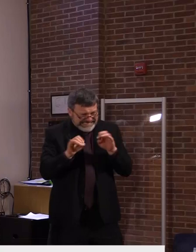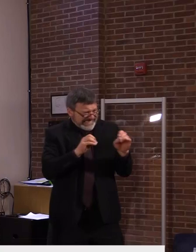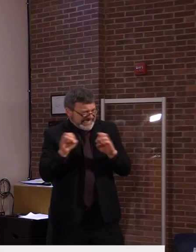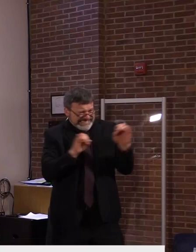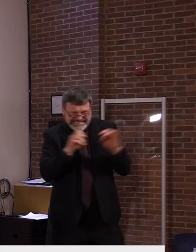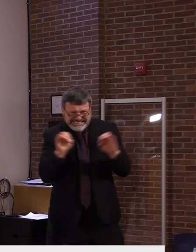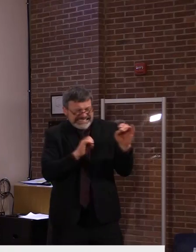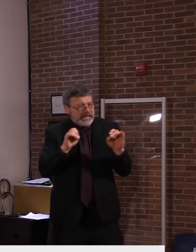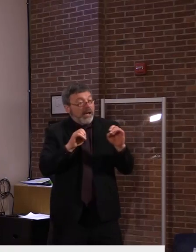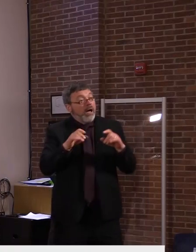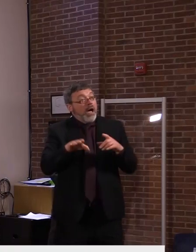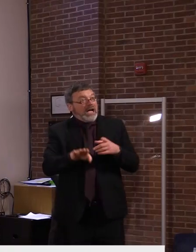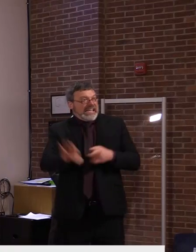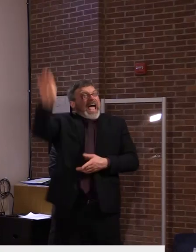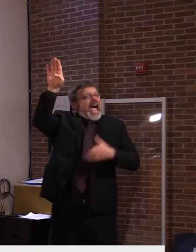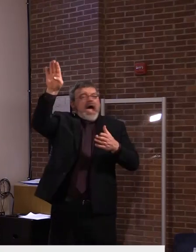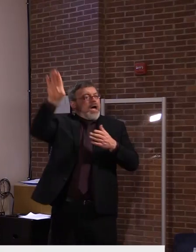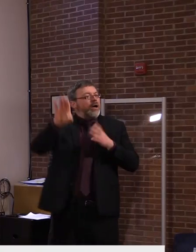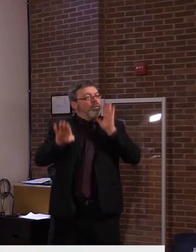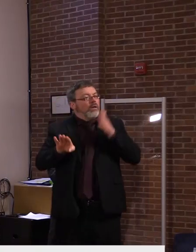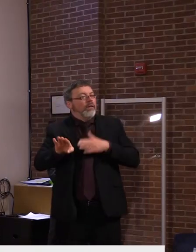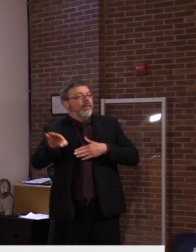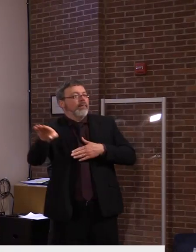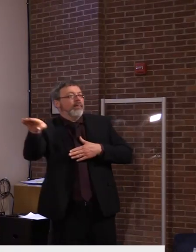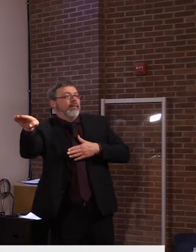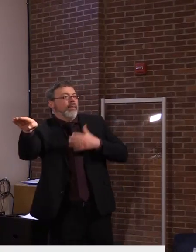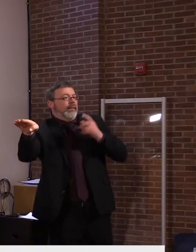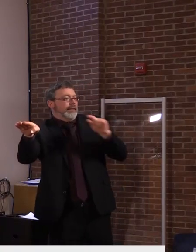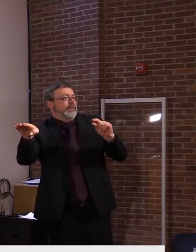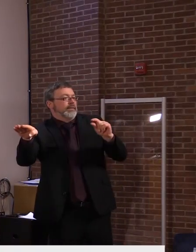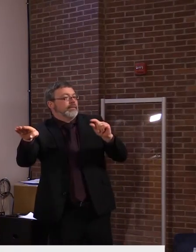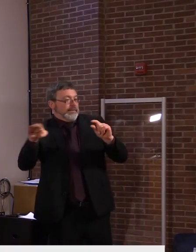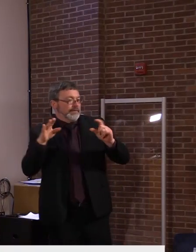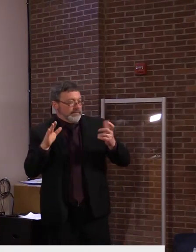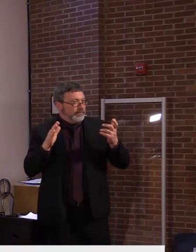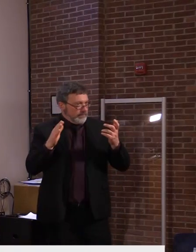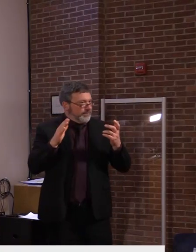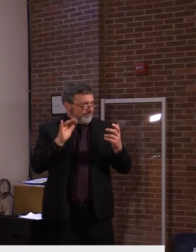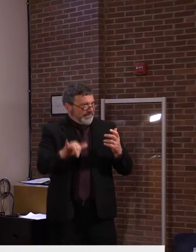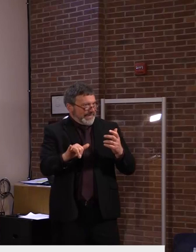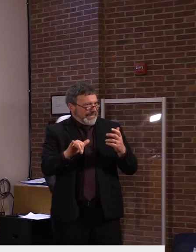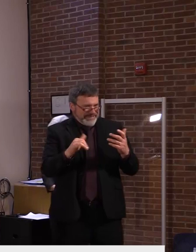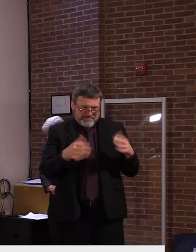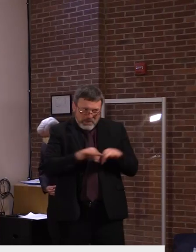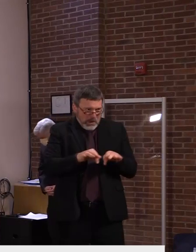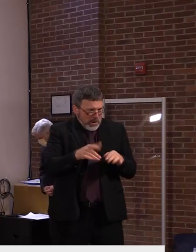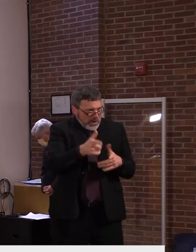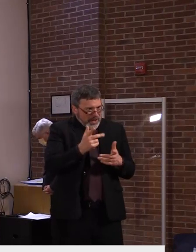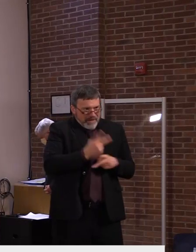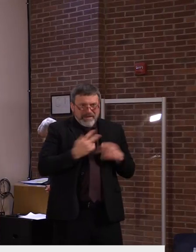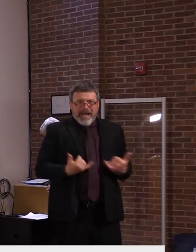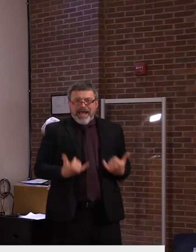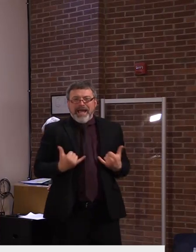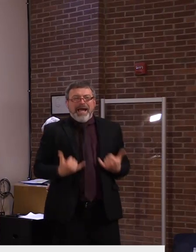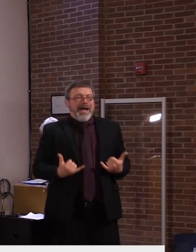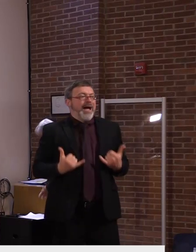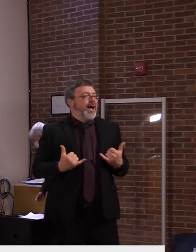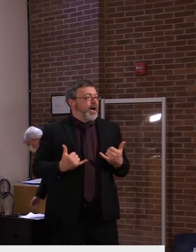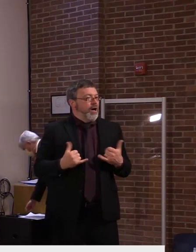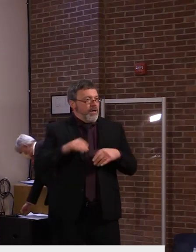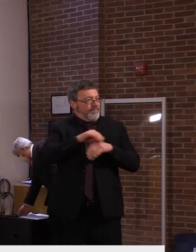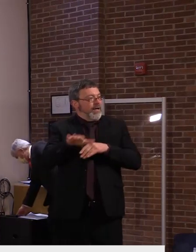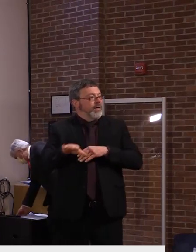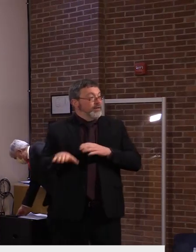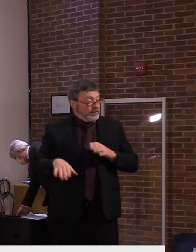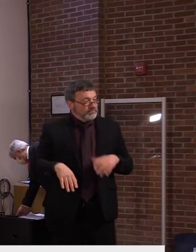My final note is on the flu, speaking of steps to stay healthy. We're already seeing cases of flu